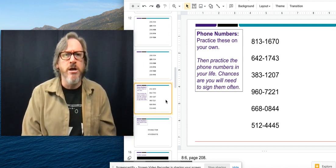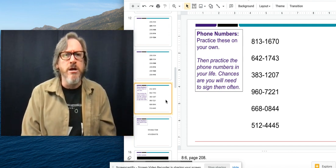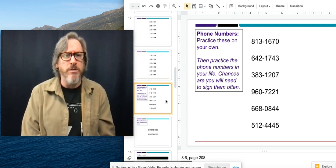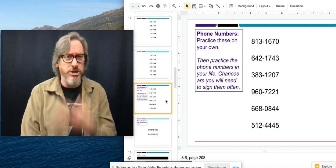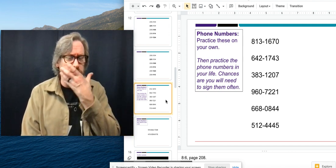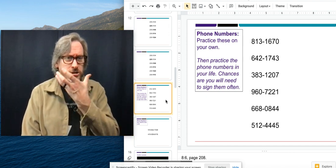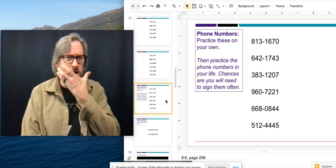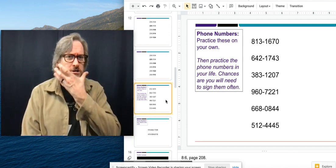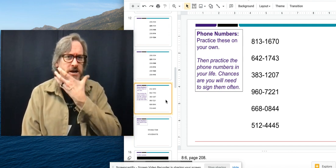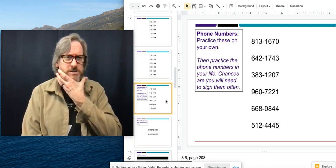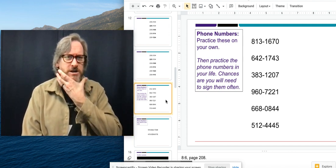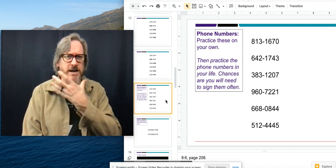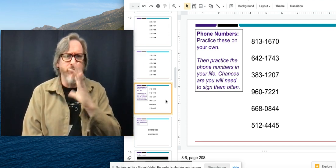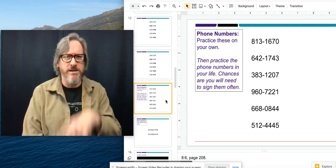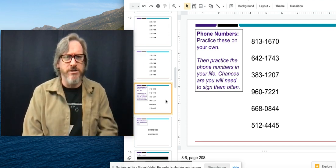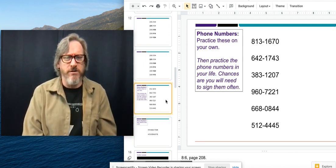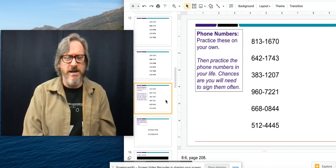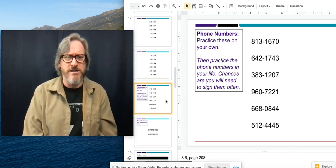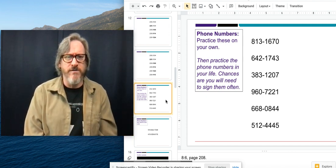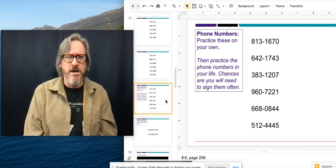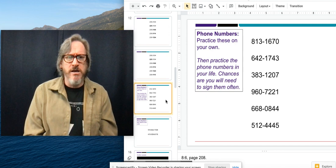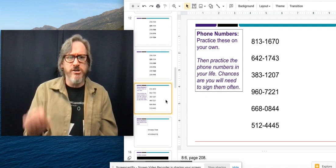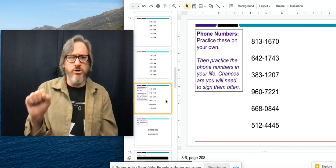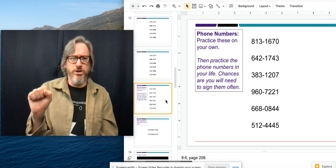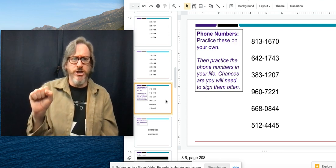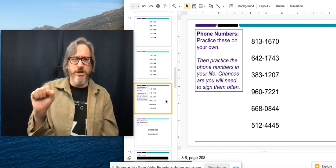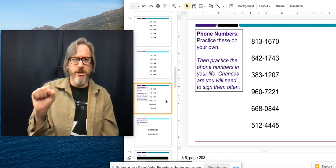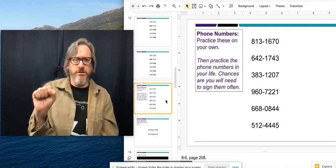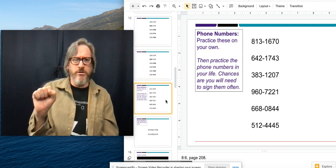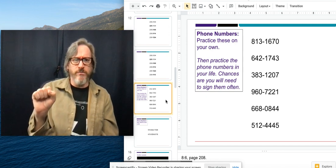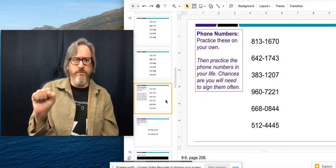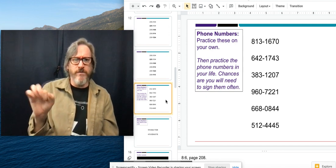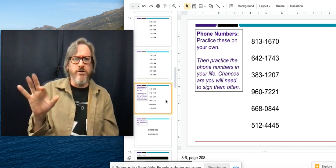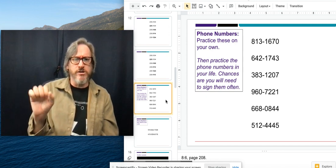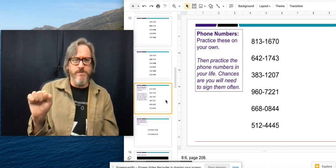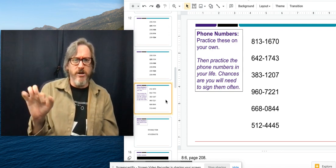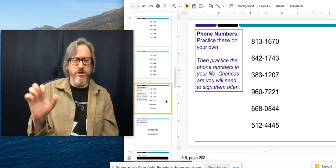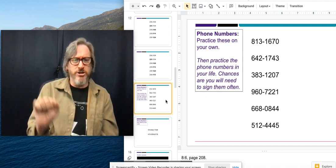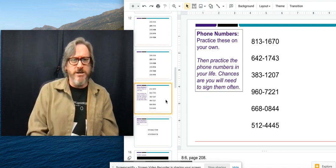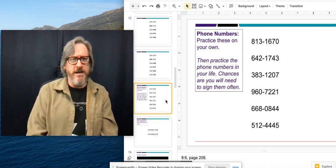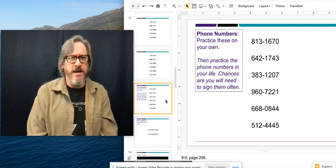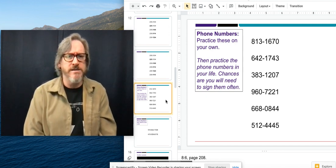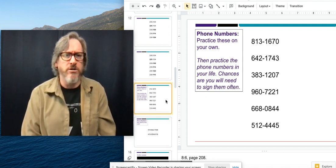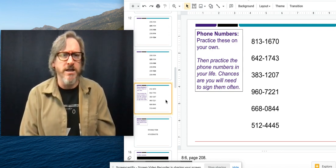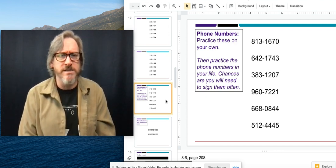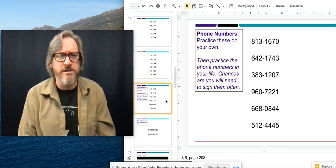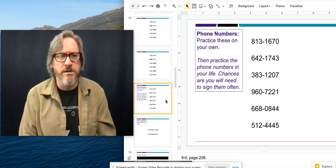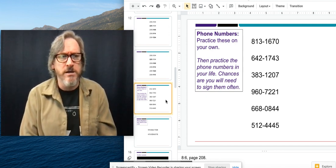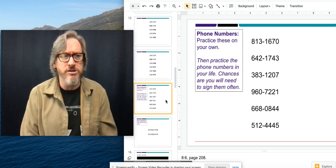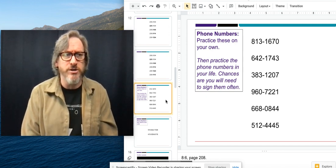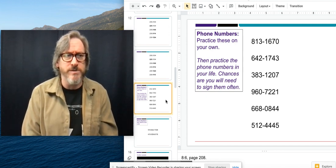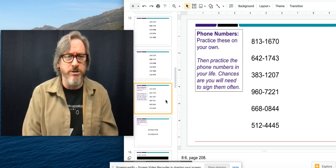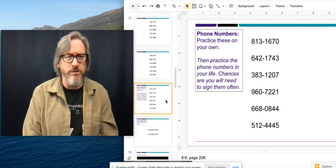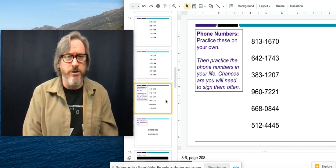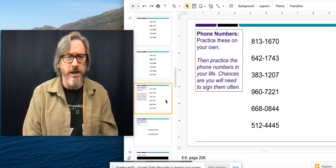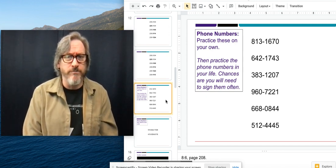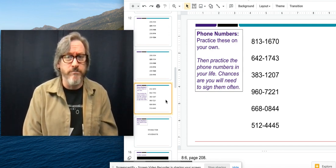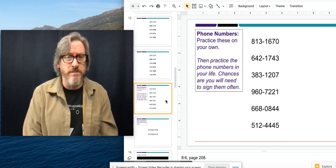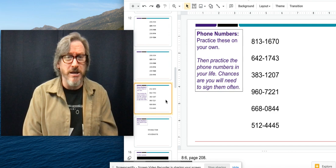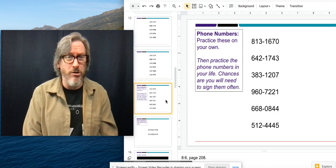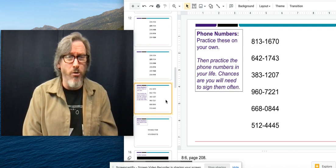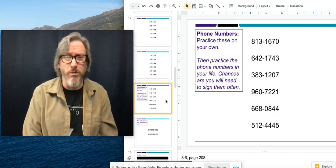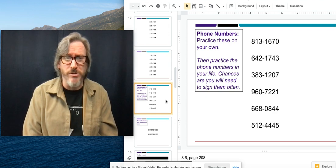down. But she couldn't talk. Her head was in a neck brace and all that stuff. So she finger spelled because she'd taken ASL classes, so she was able to